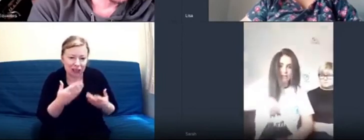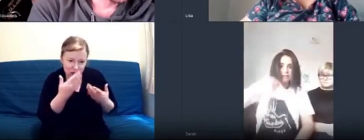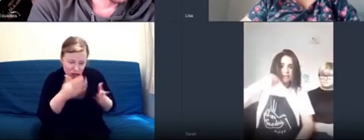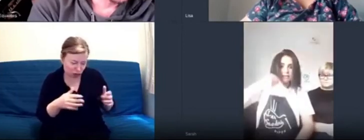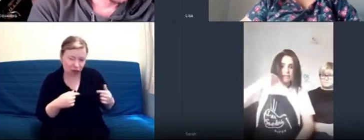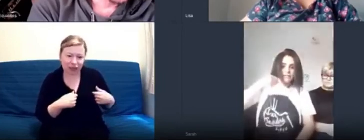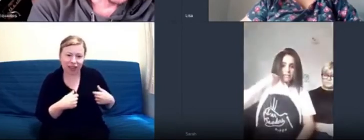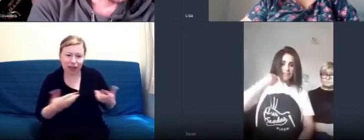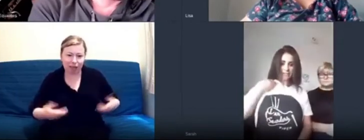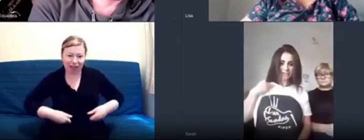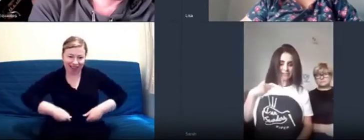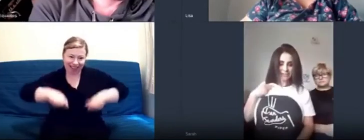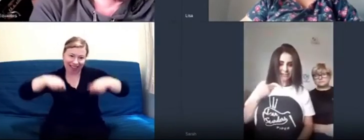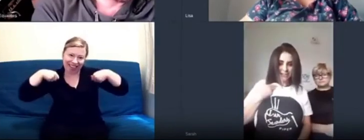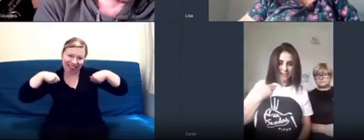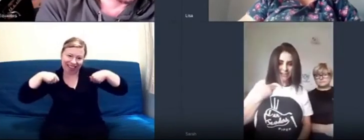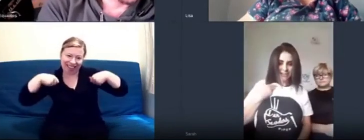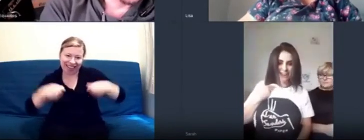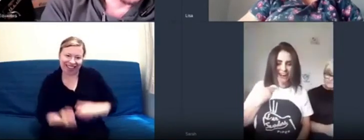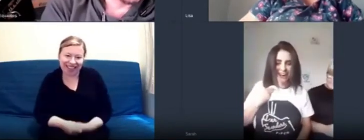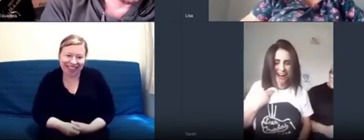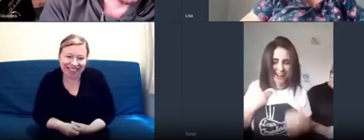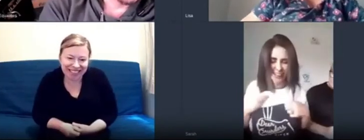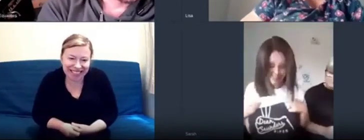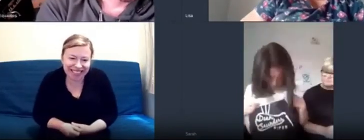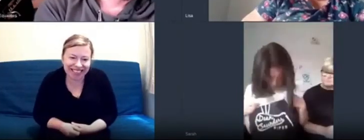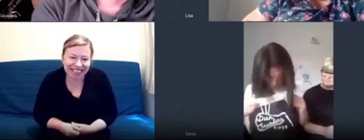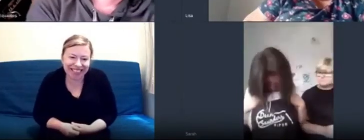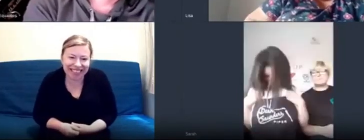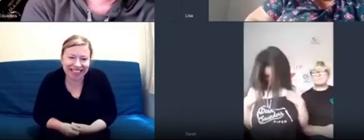grand reveal. Yay!